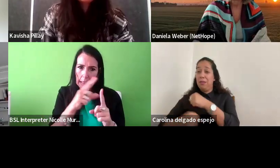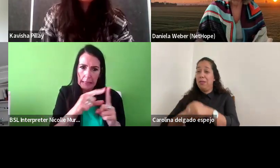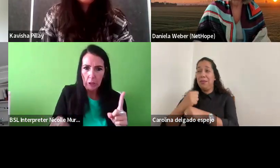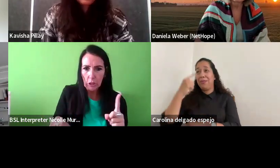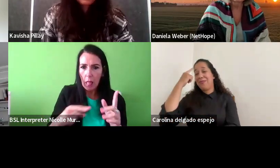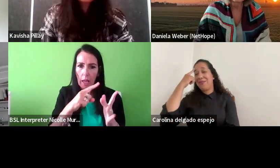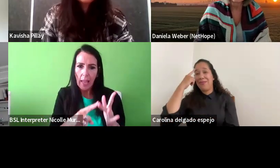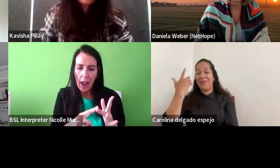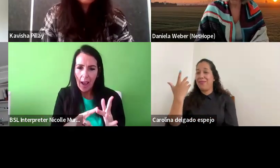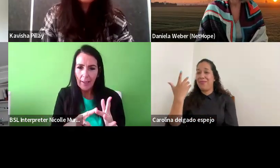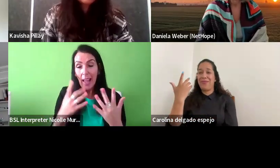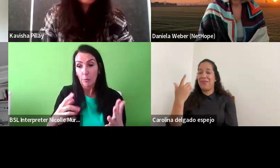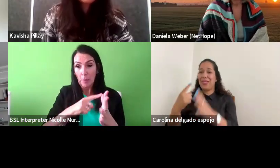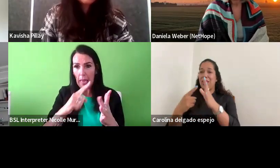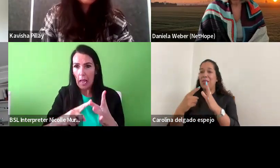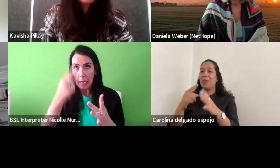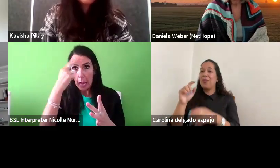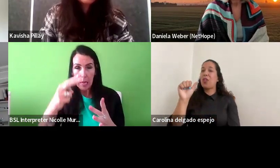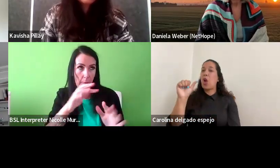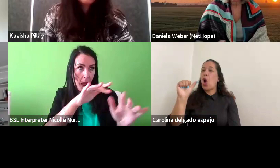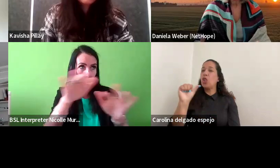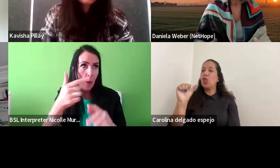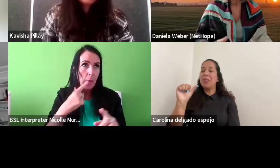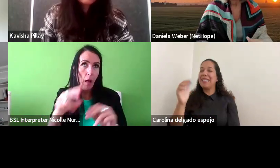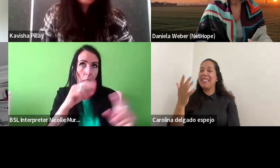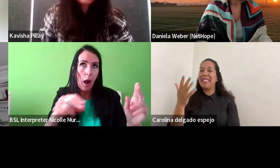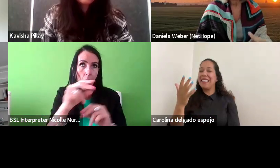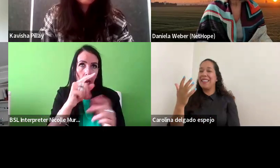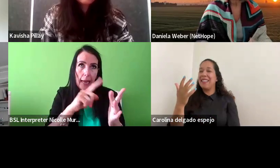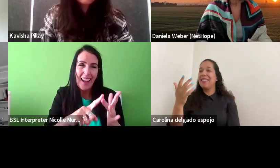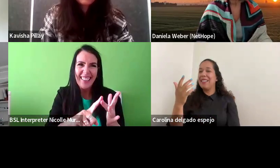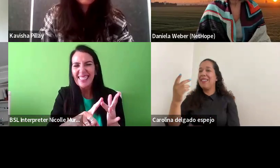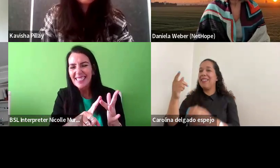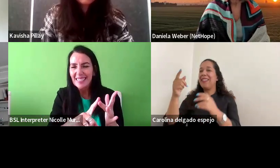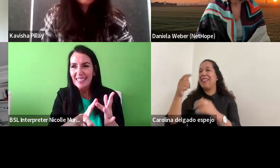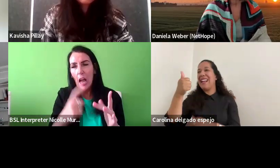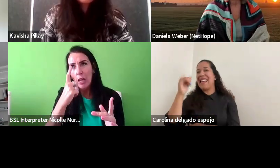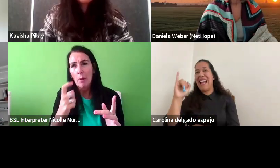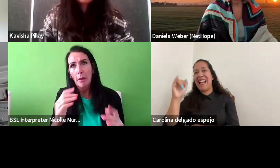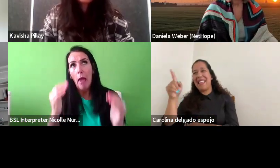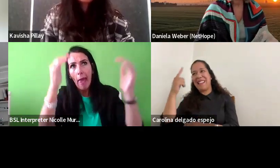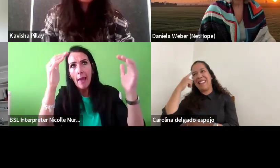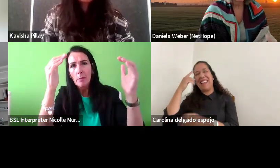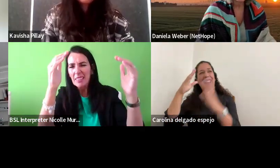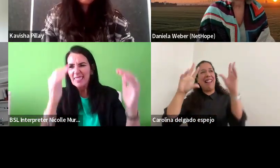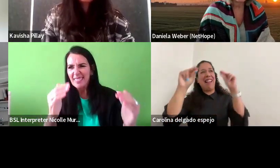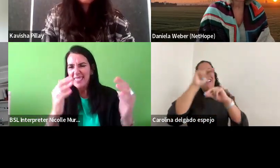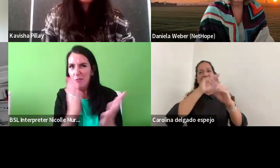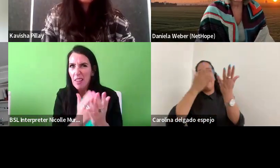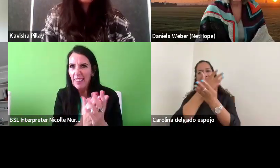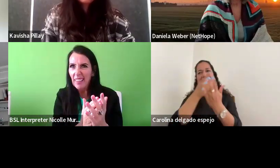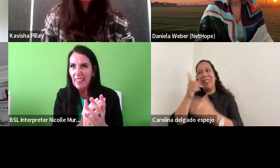hyped as AI is at the moment. I see how organizations very easily start with the, oh, let's do an